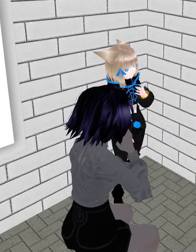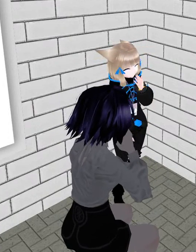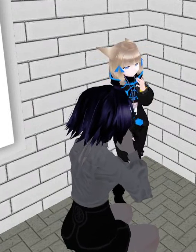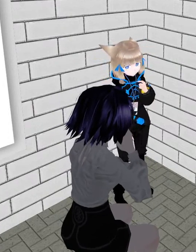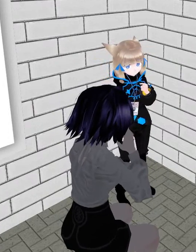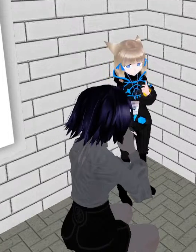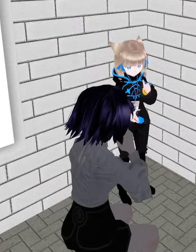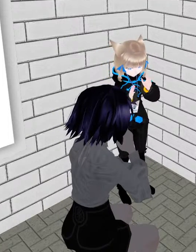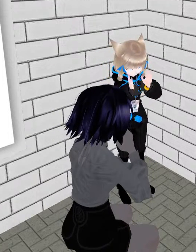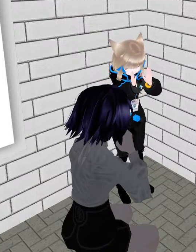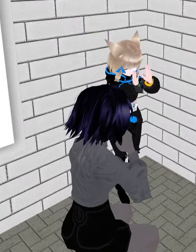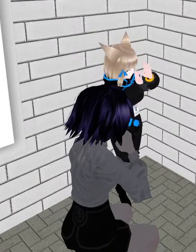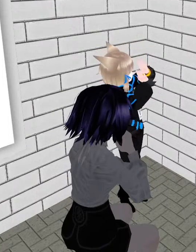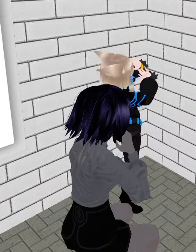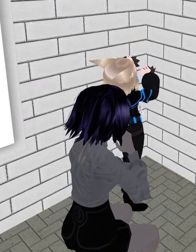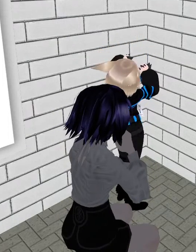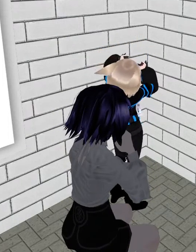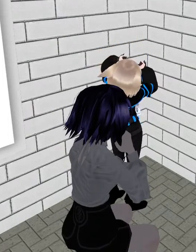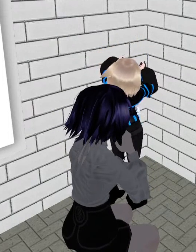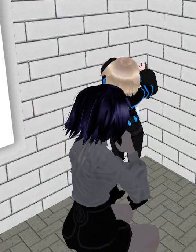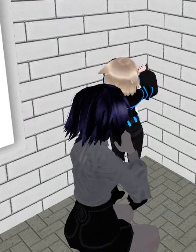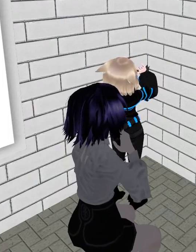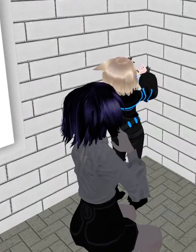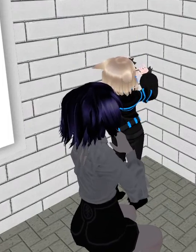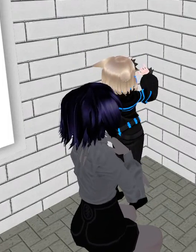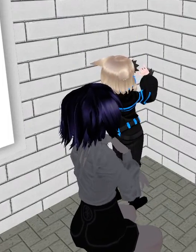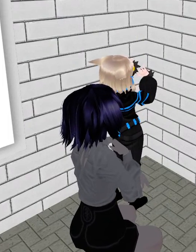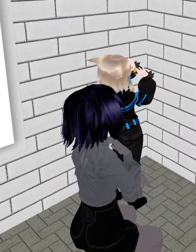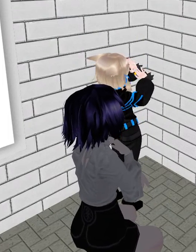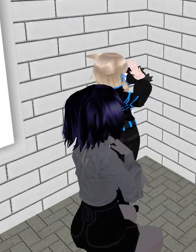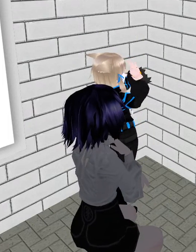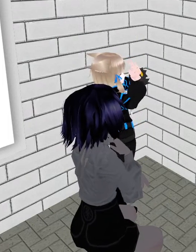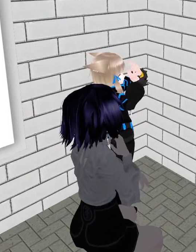LSF is the France.